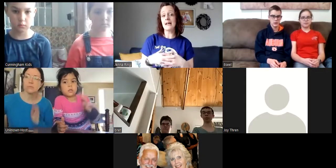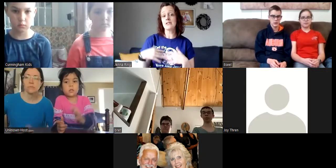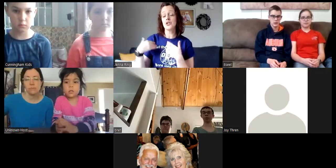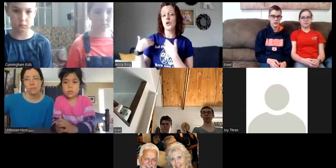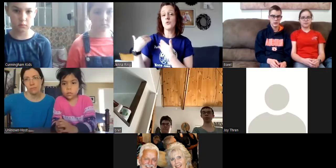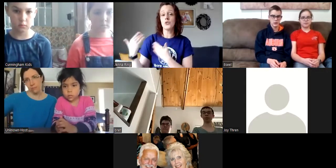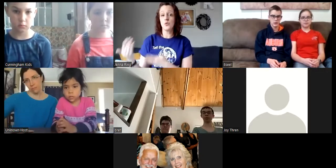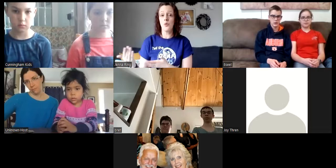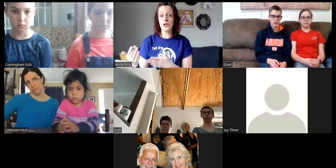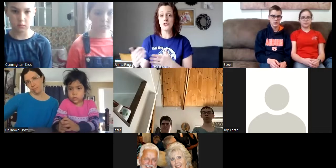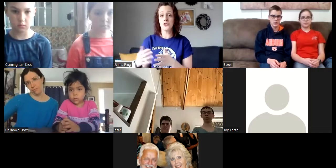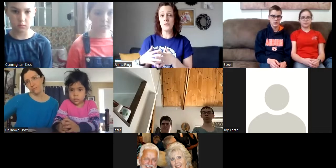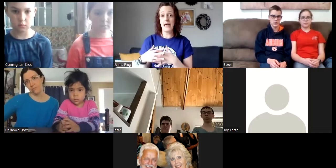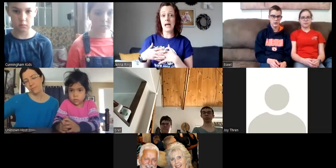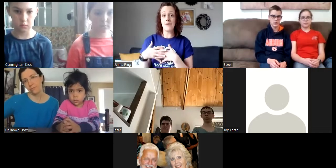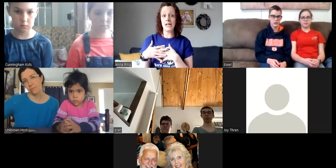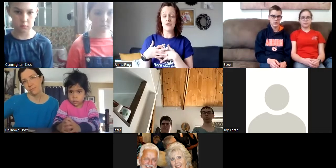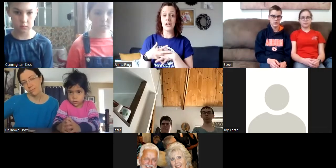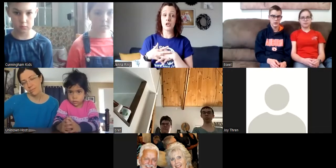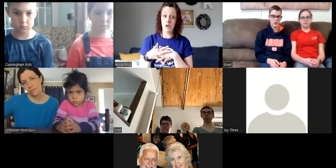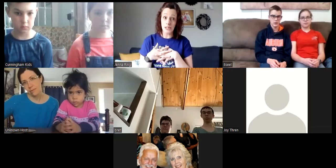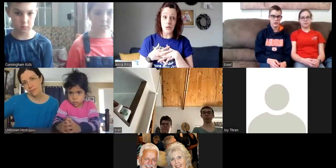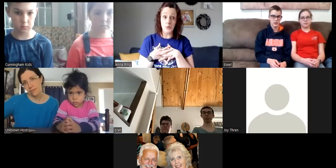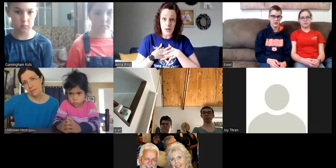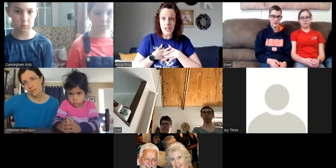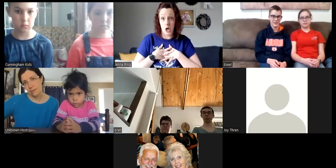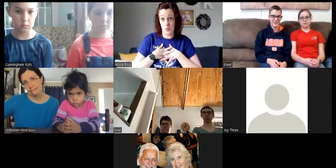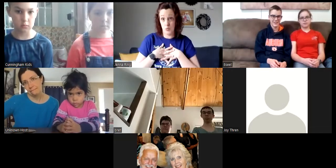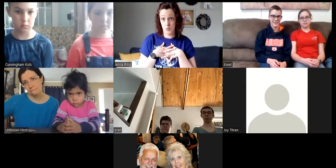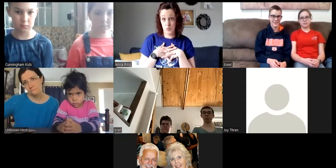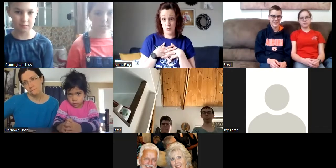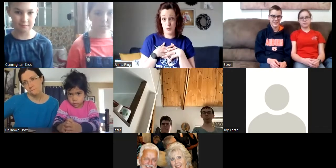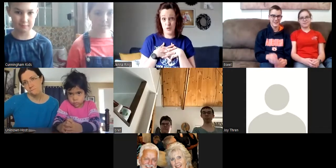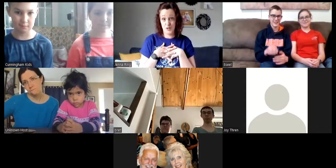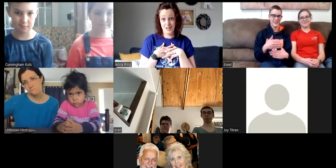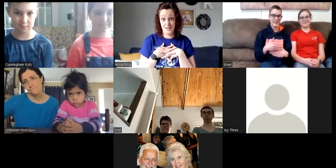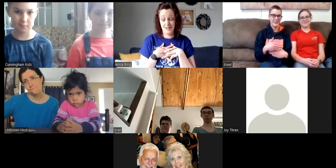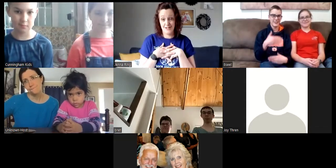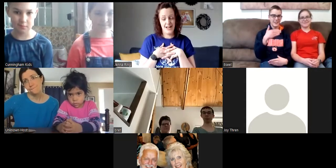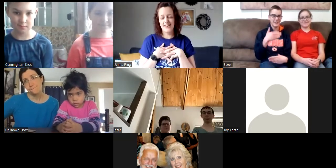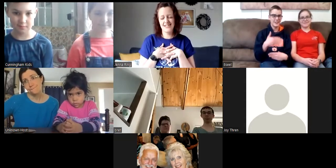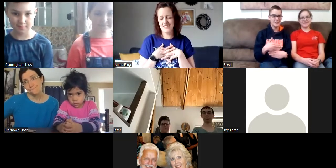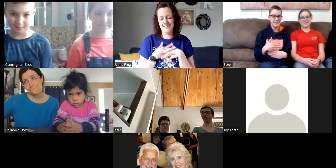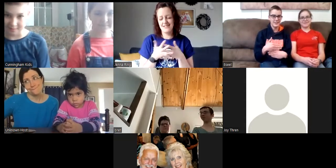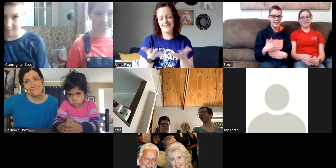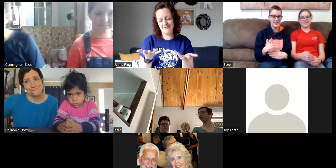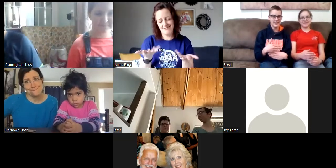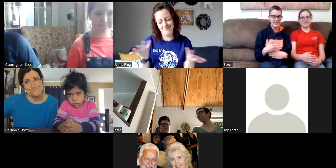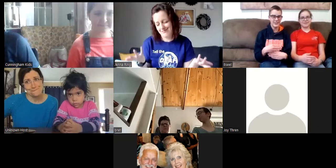I might ask to go to the washroom and I might try to crawl out the window.